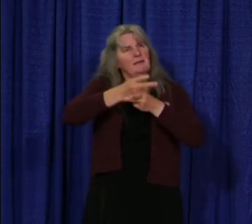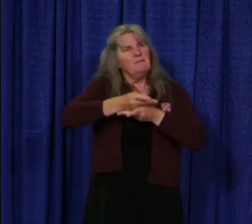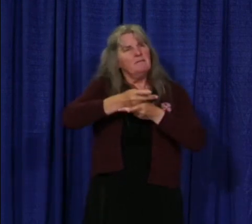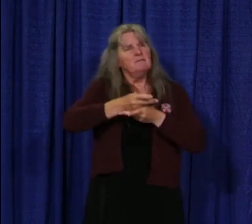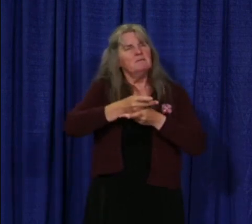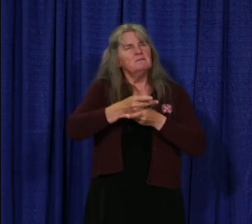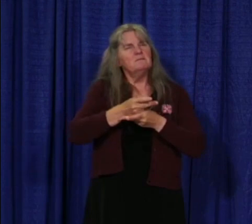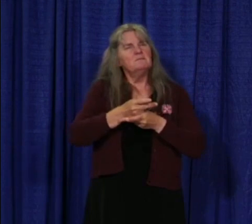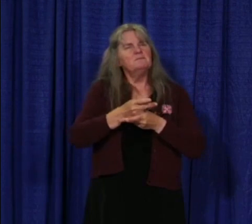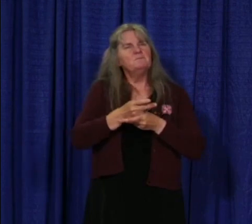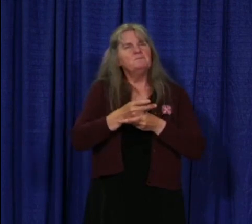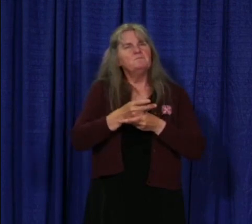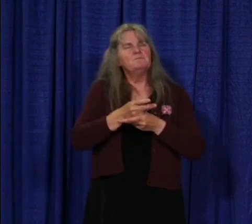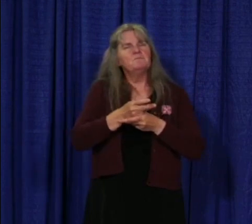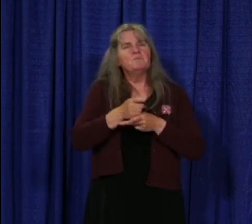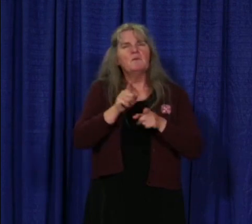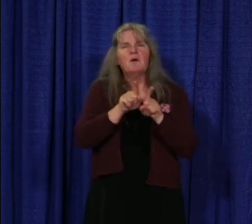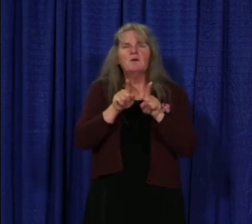about